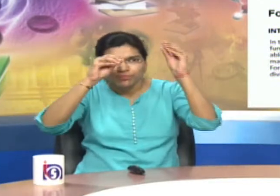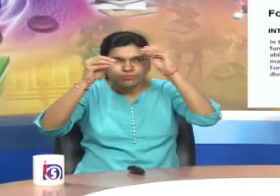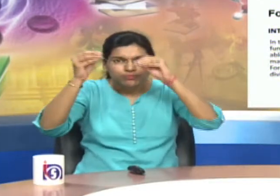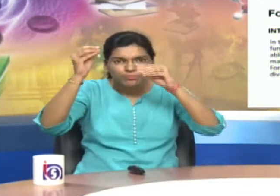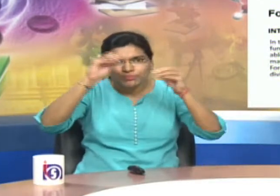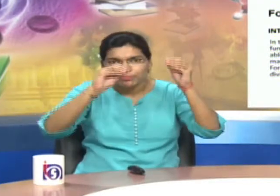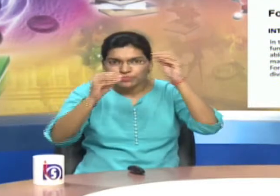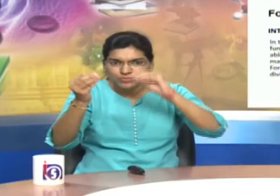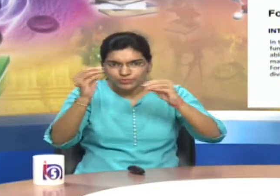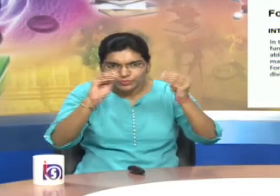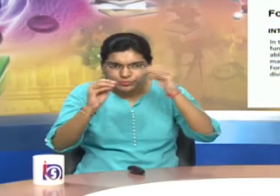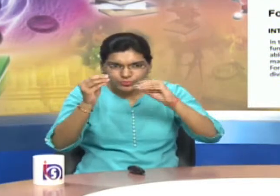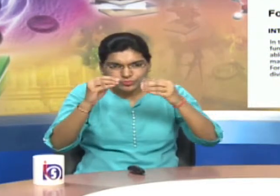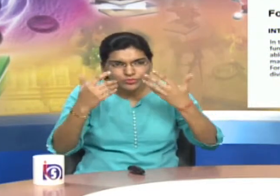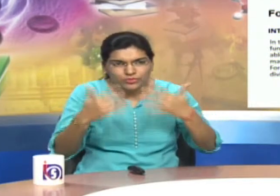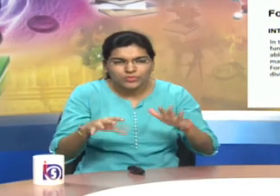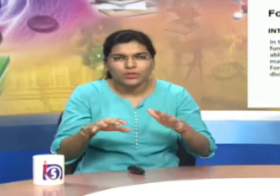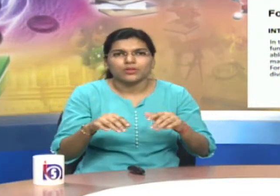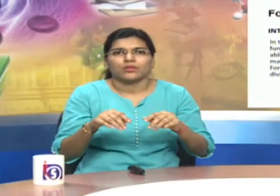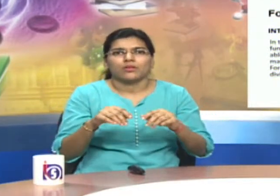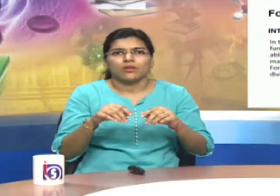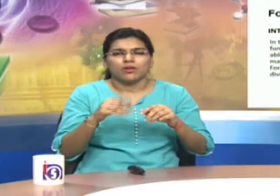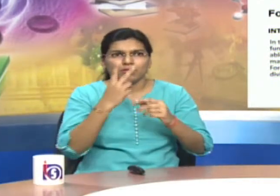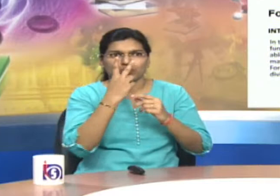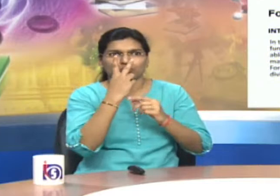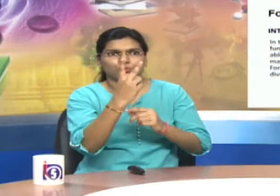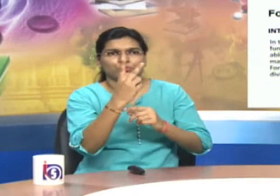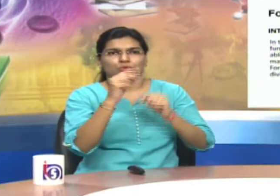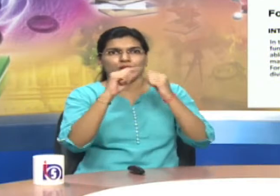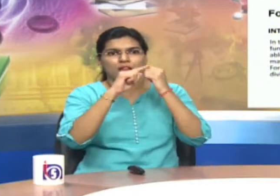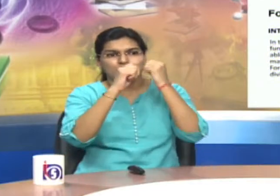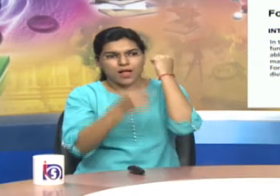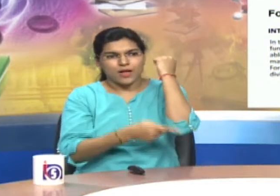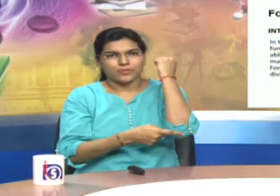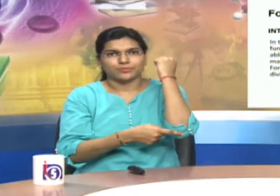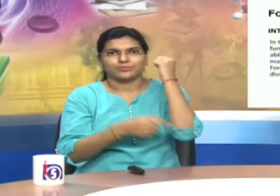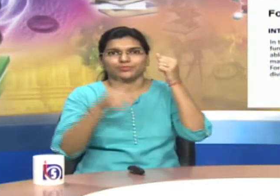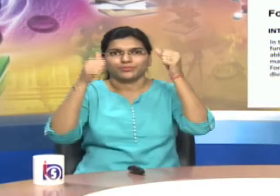charts and do the mathematical calculations.